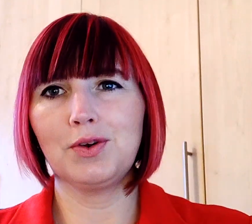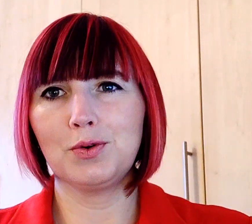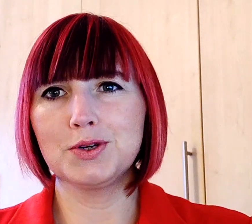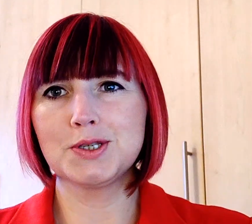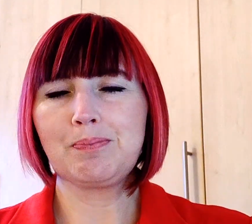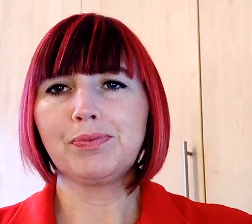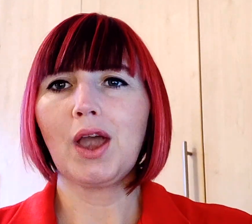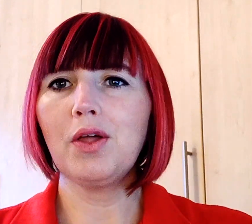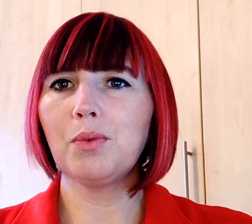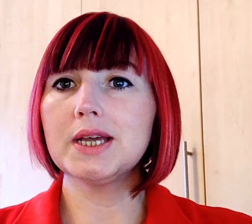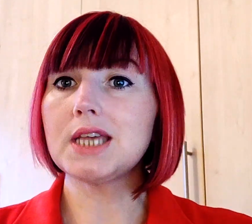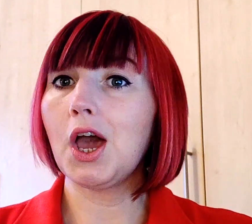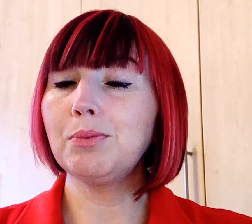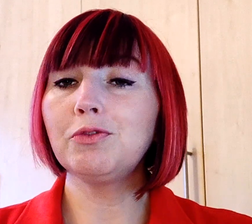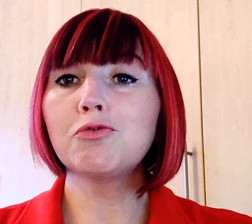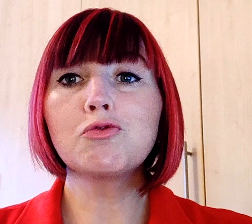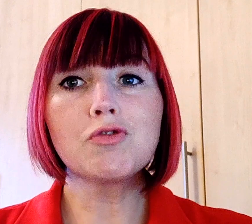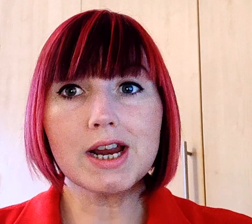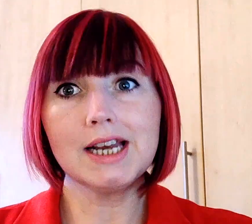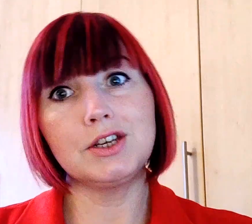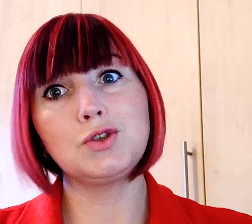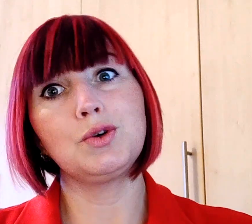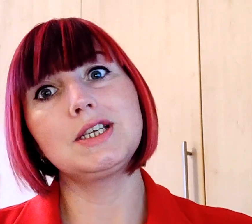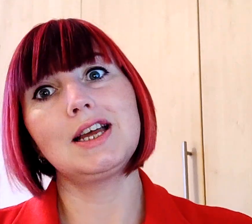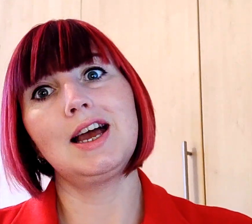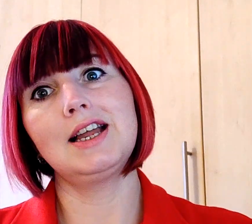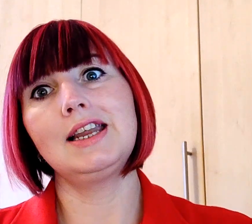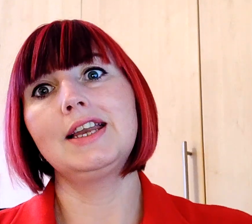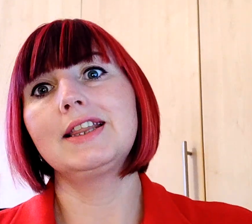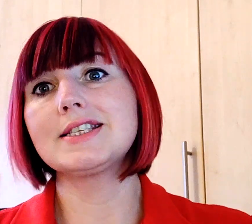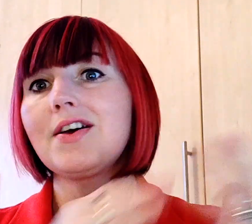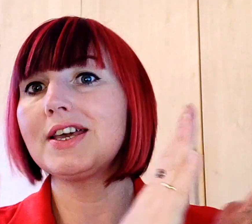at the end of the chorus. Otherwise, I hope you've really